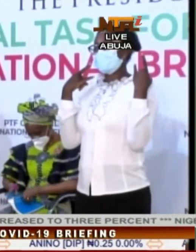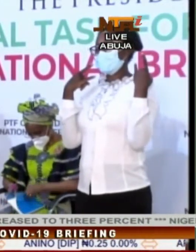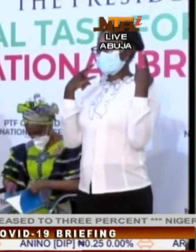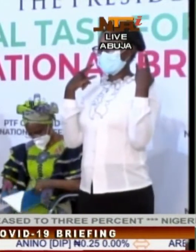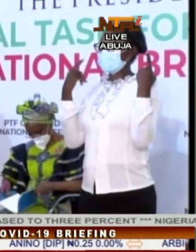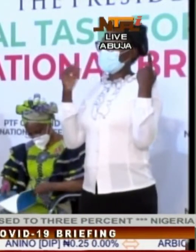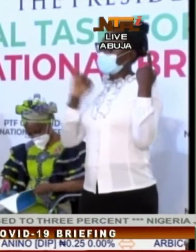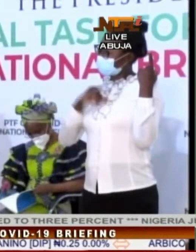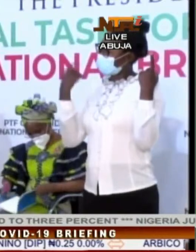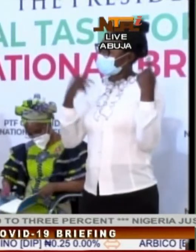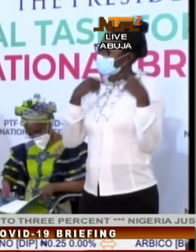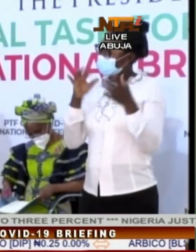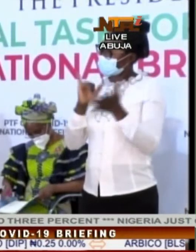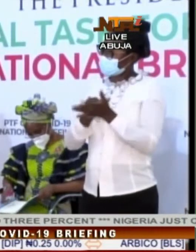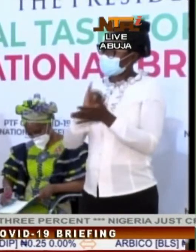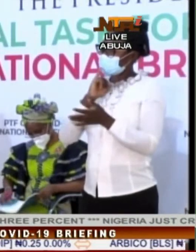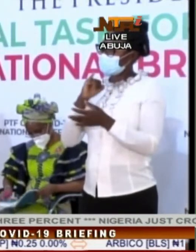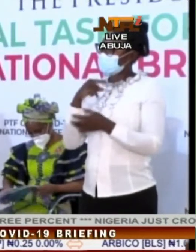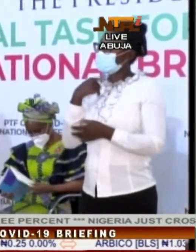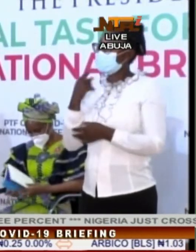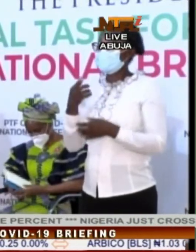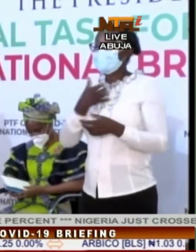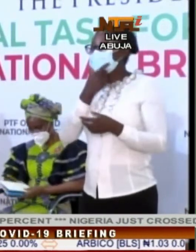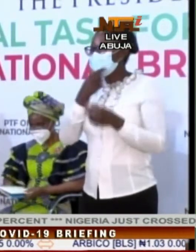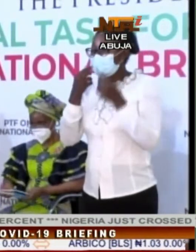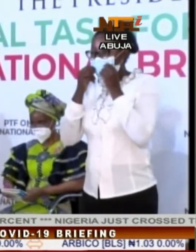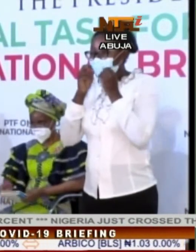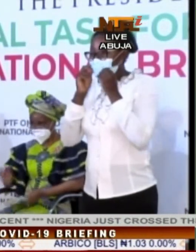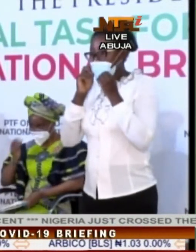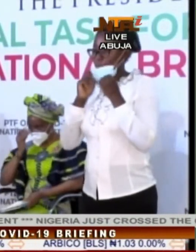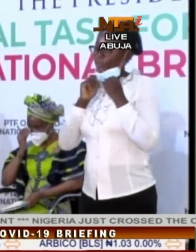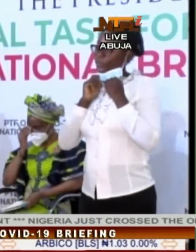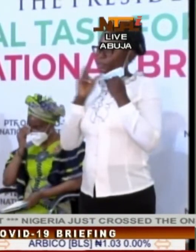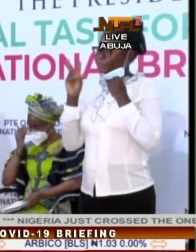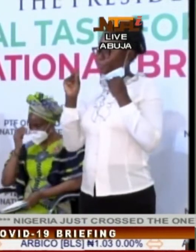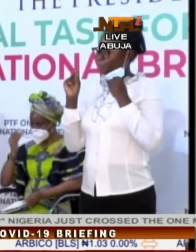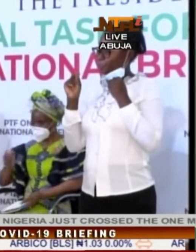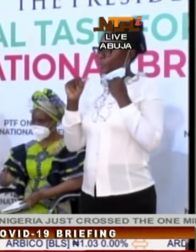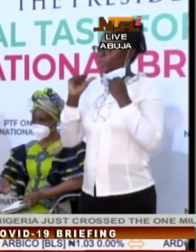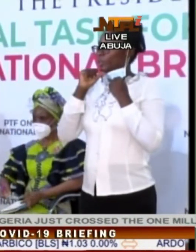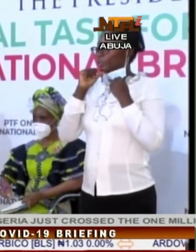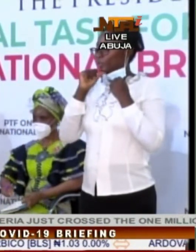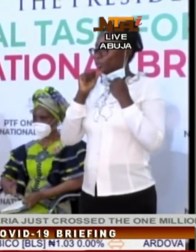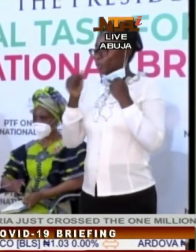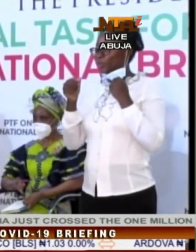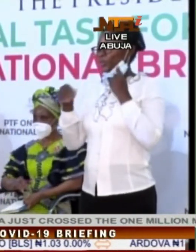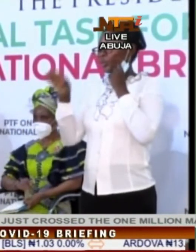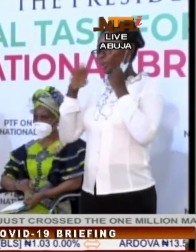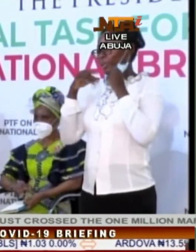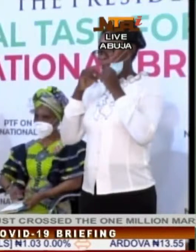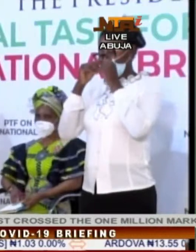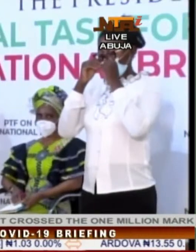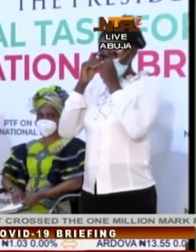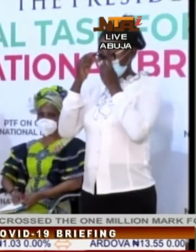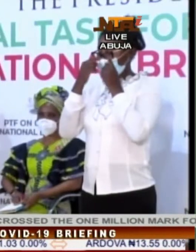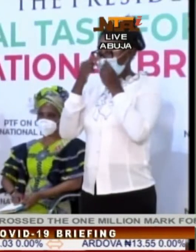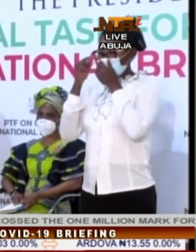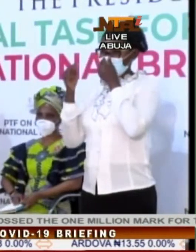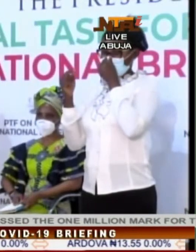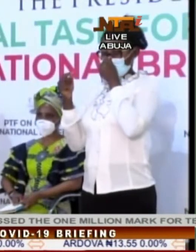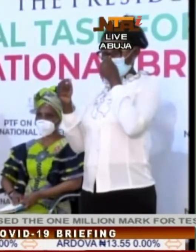I always say that it's not called chin mask, and it's not called under the nose mask. It is